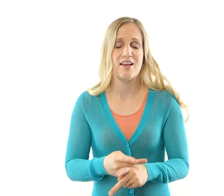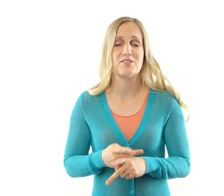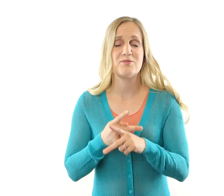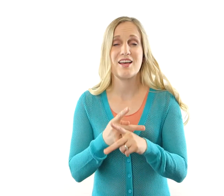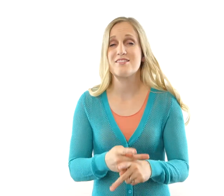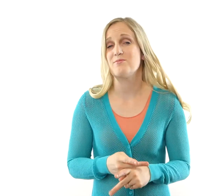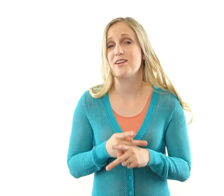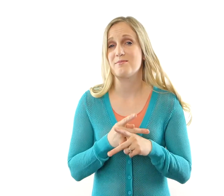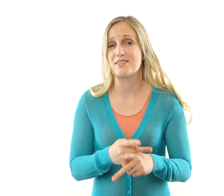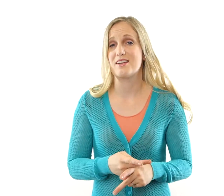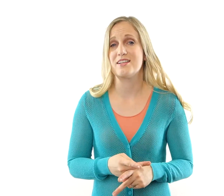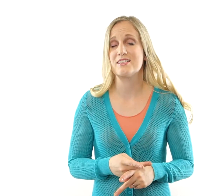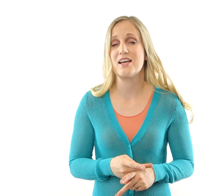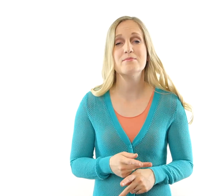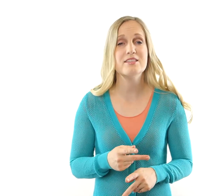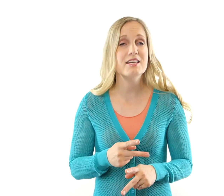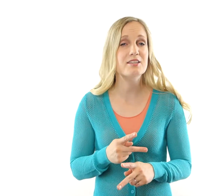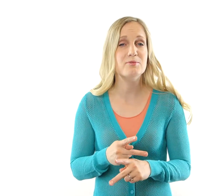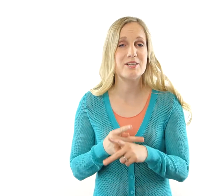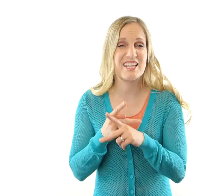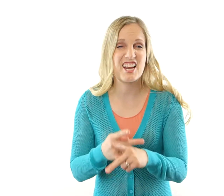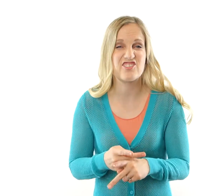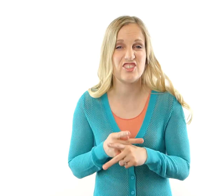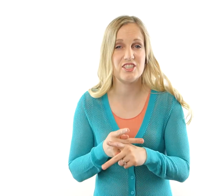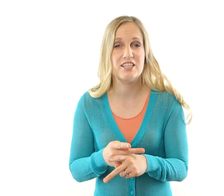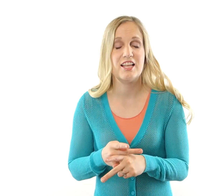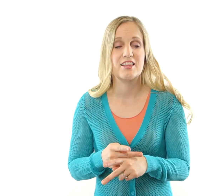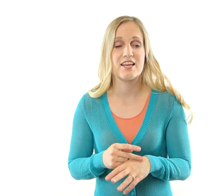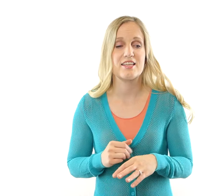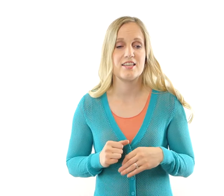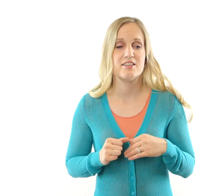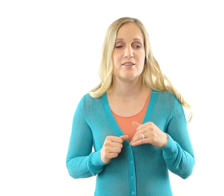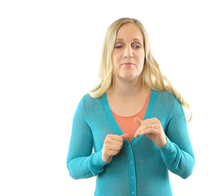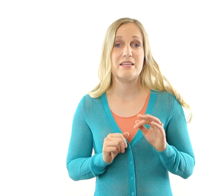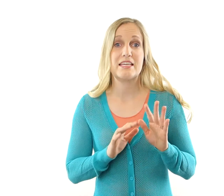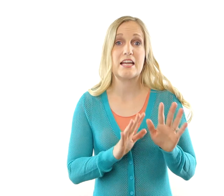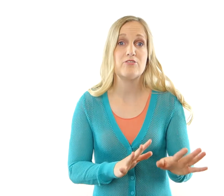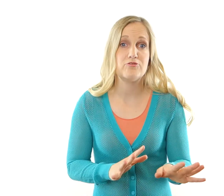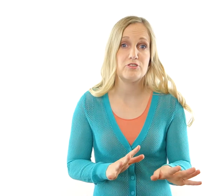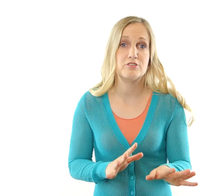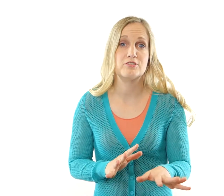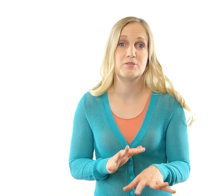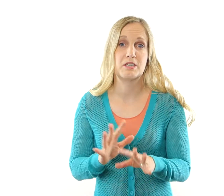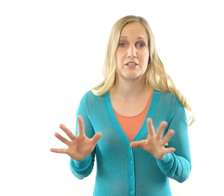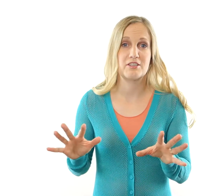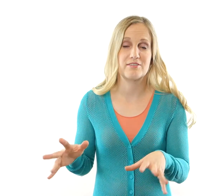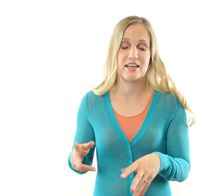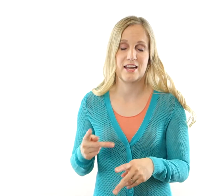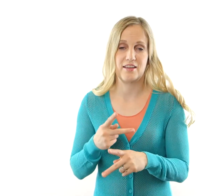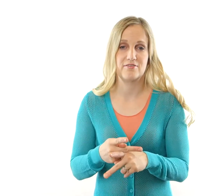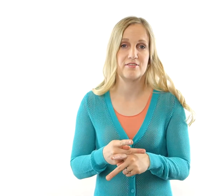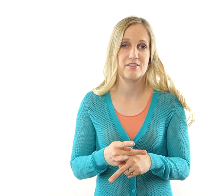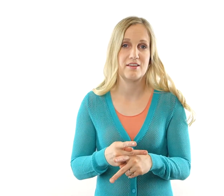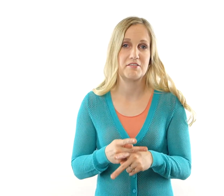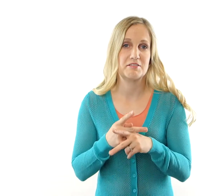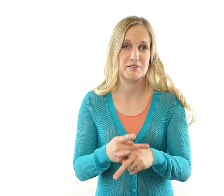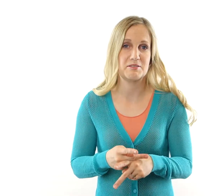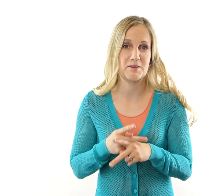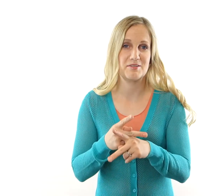so that's what I'm signing, is I'm signing the word careful. Like, be careful, don't cut yourself with that knife. So it's